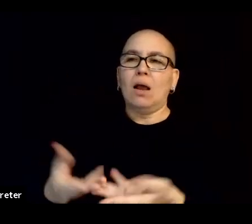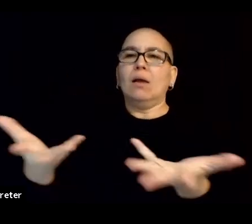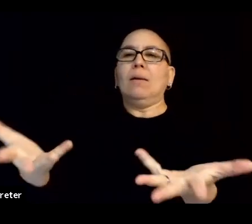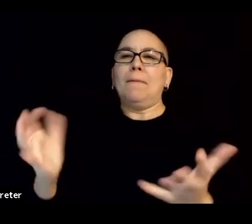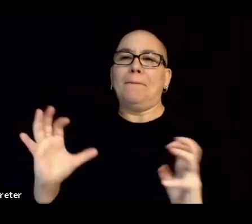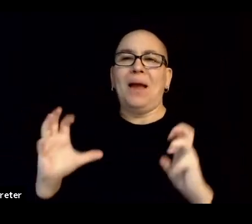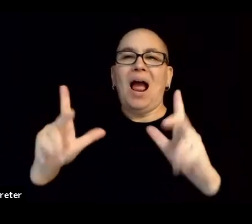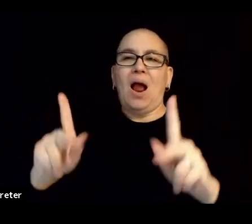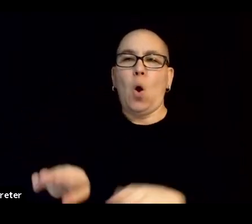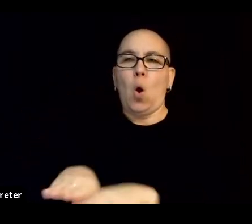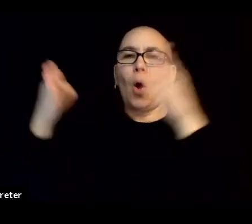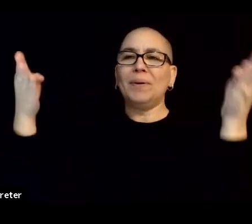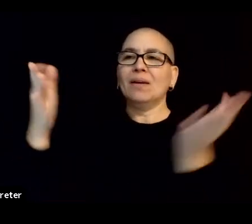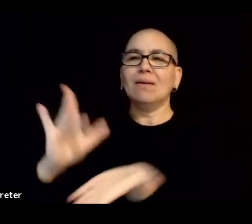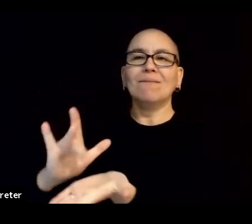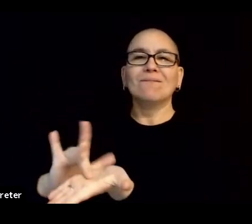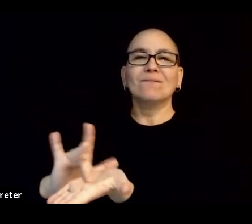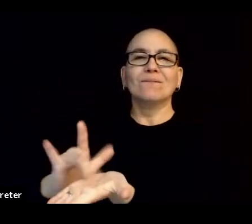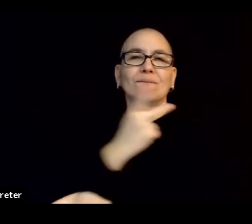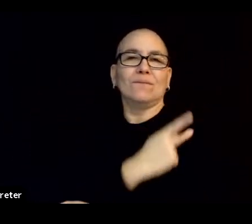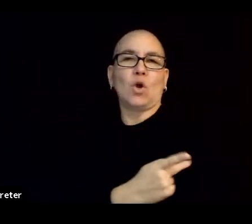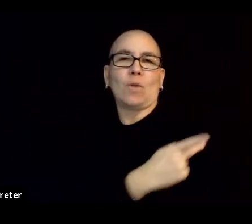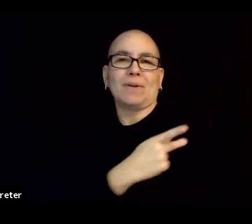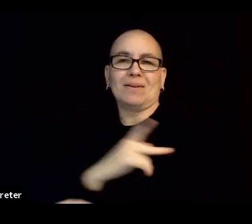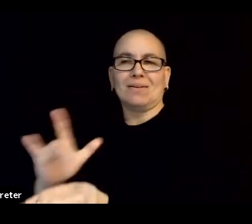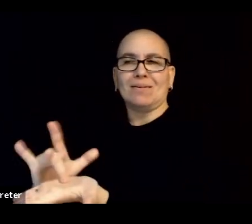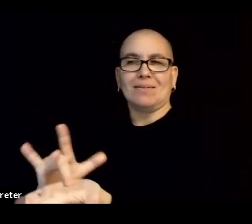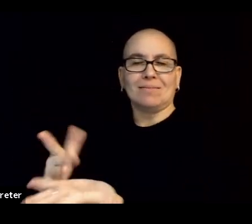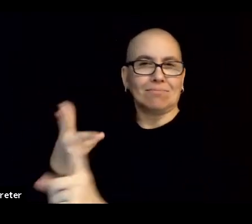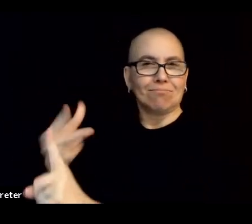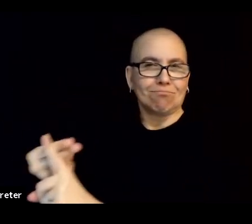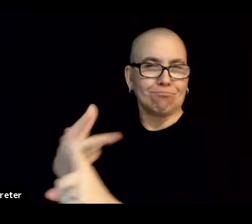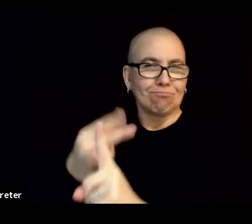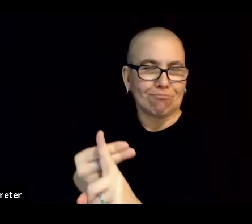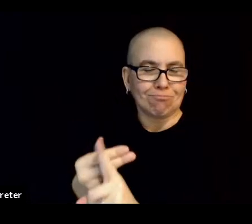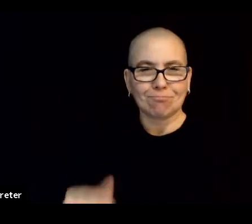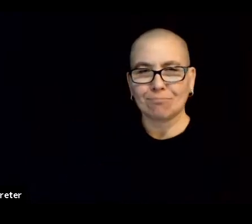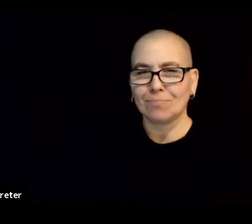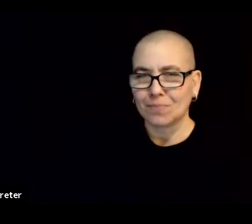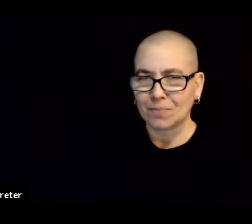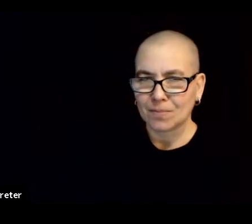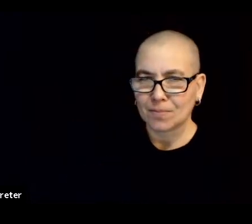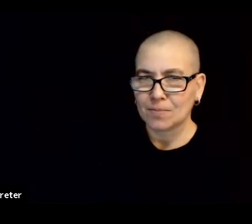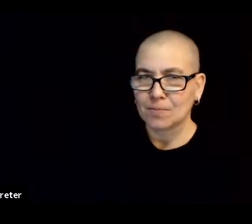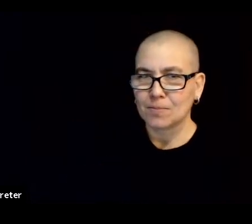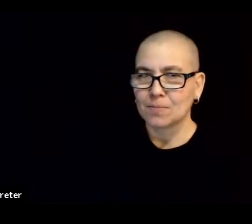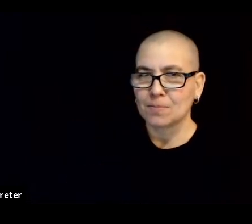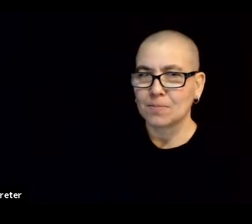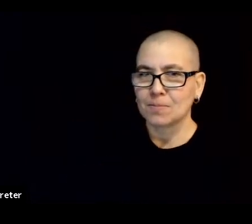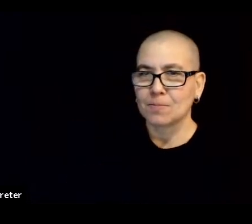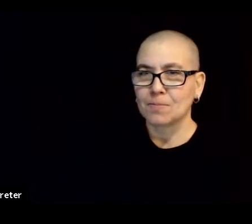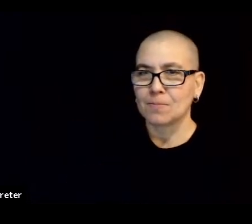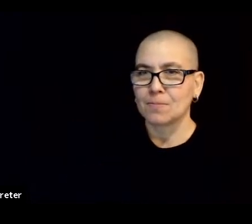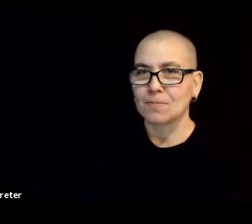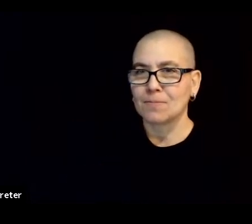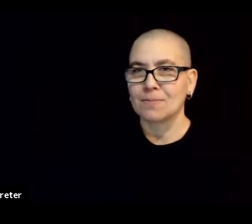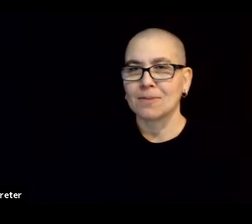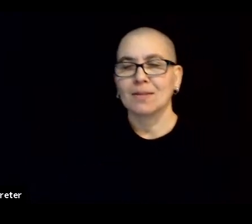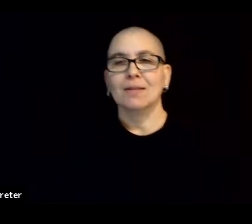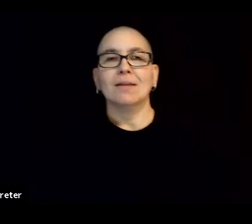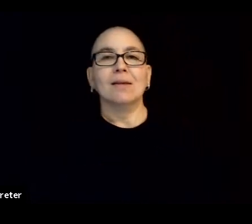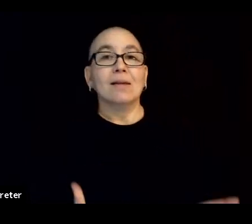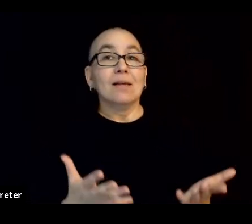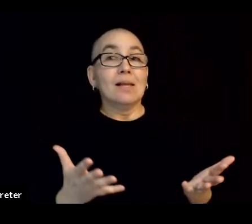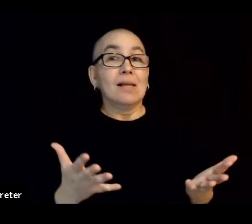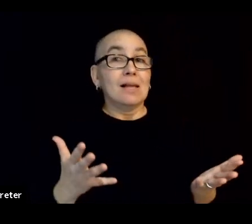wherever people ordinarily get vaccines for things like the flu? Yeah, I talked to those folks. I'll maybe let Jan answer that